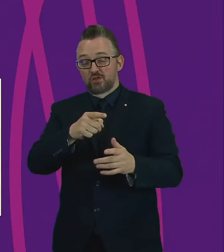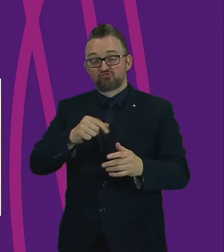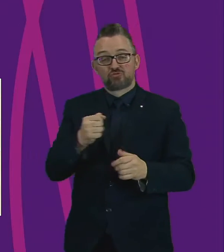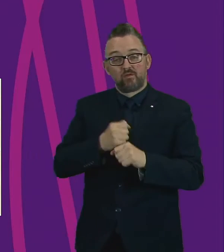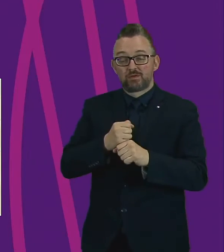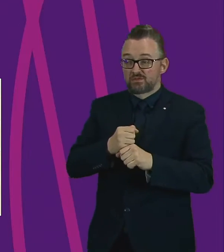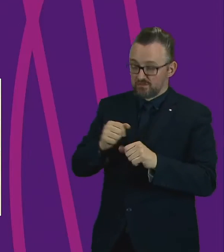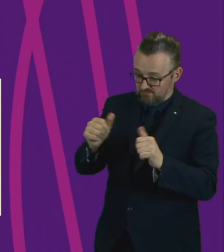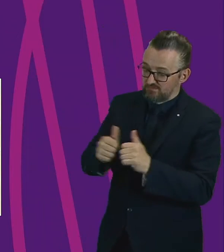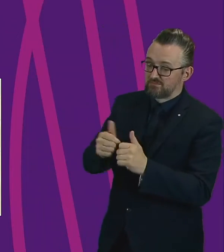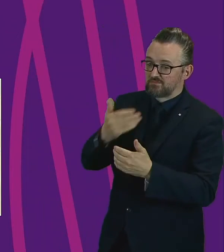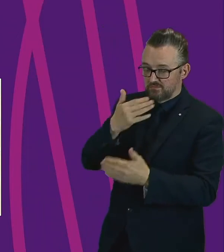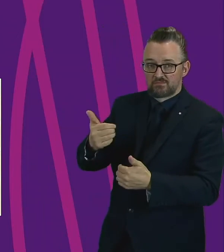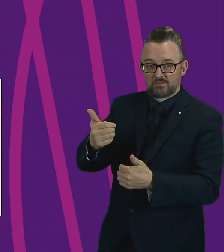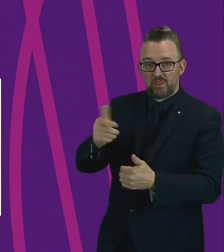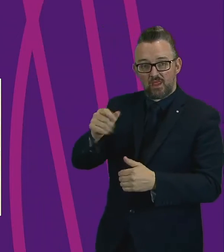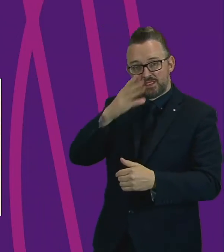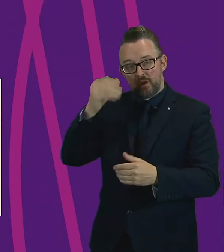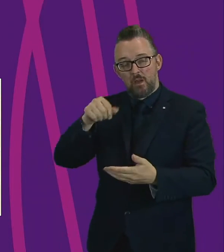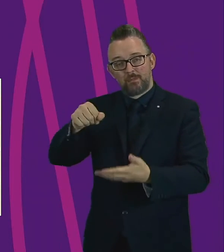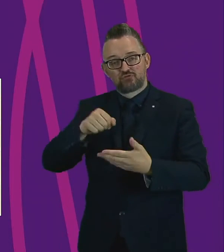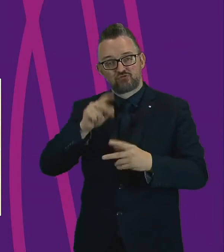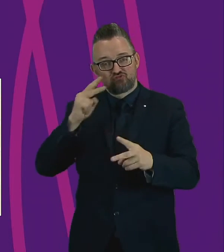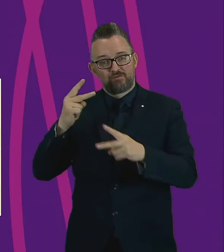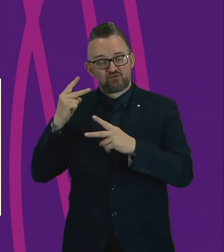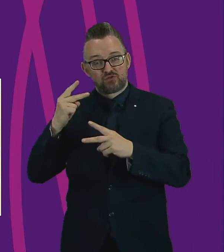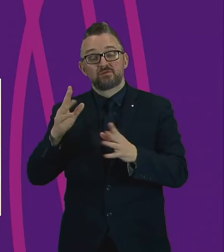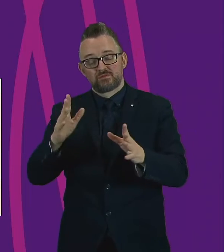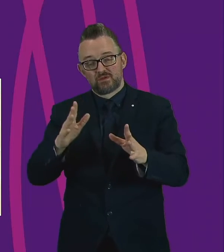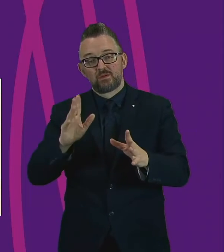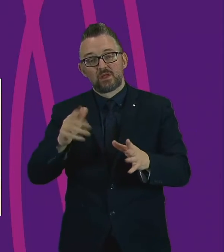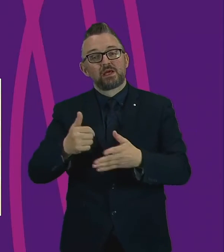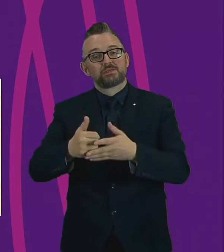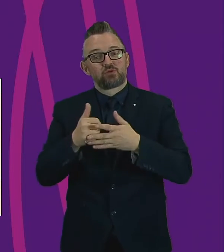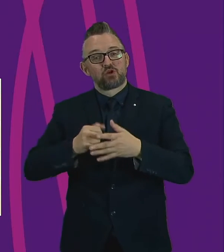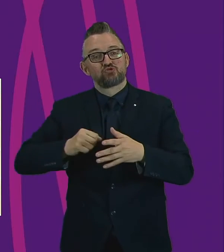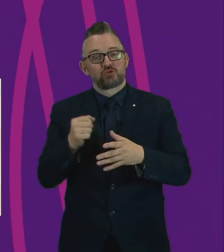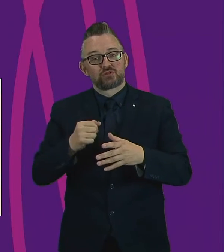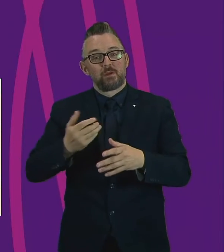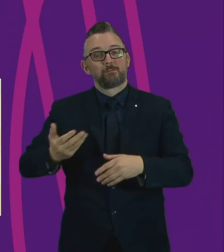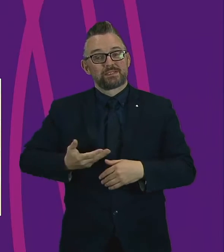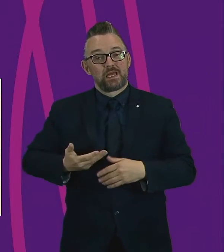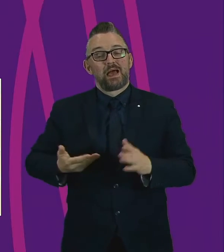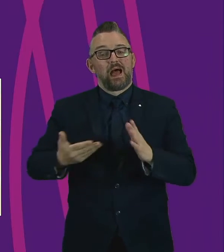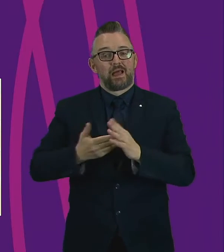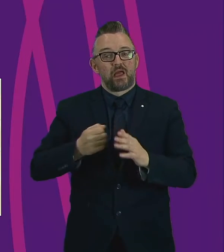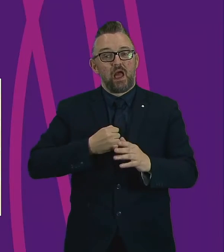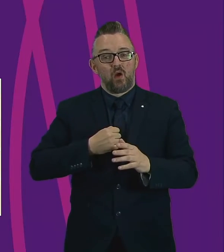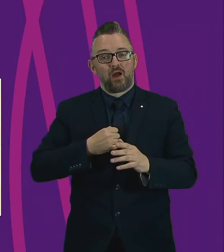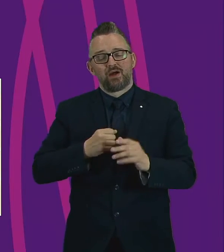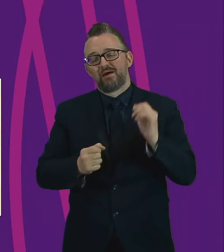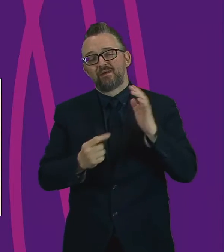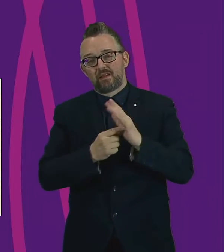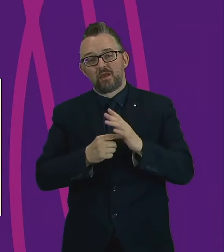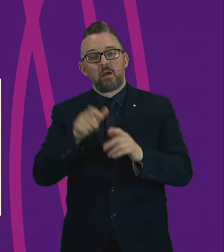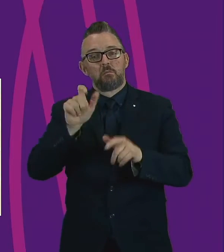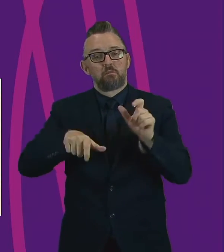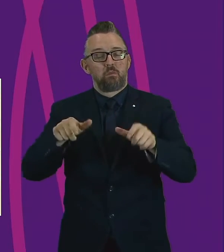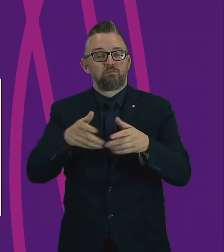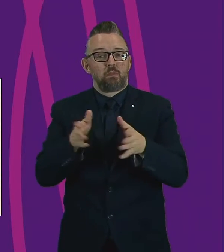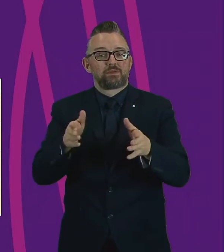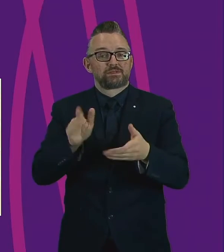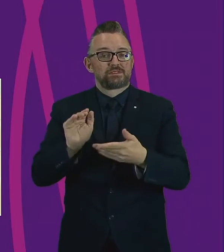last week in their summer budget revision, again supporting Scottish businesses and our vital public services